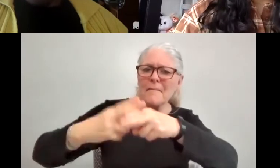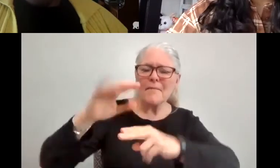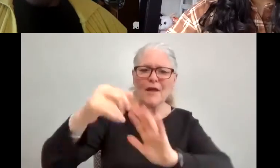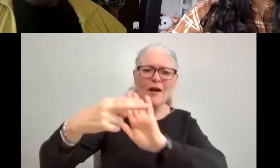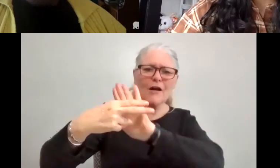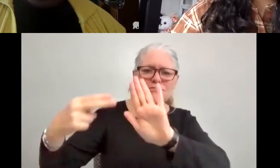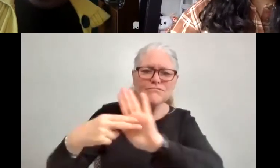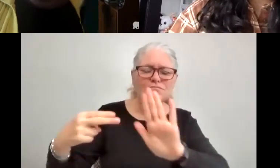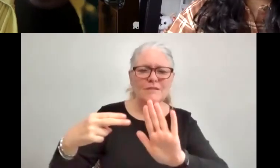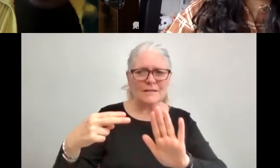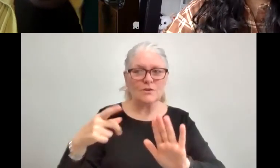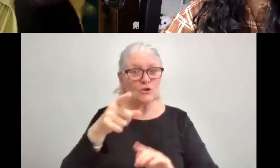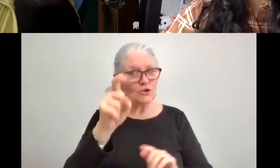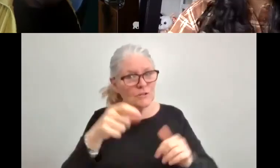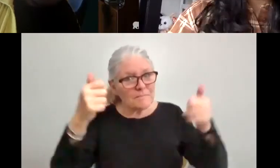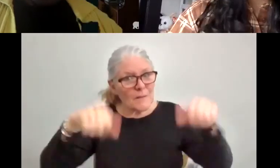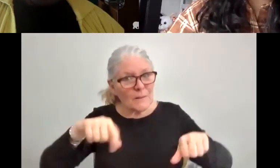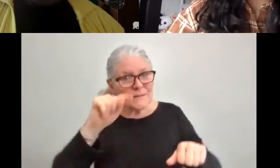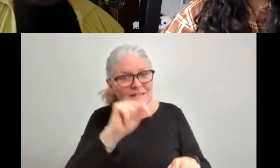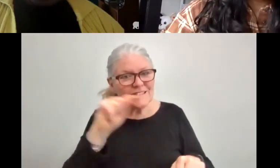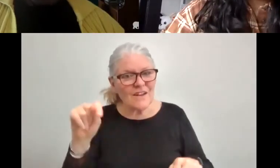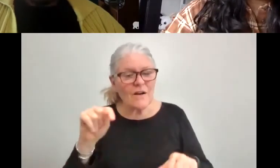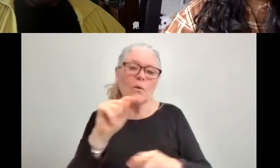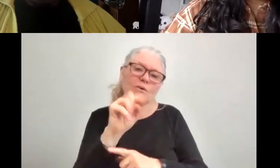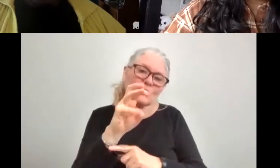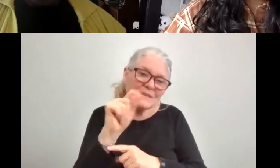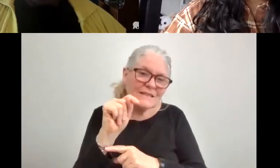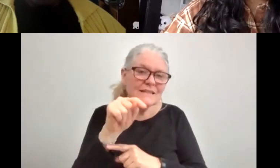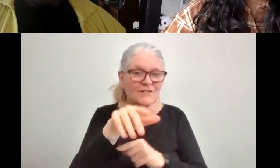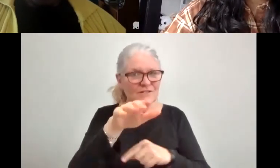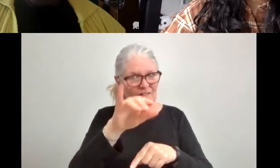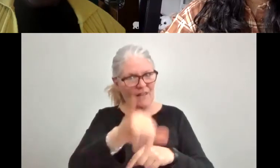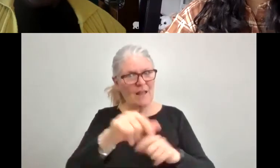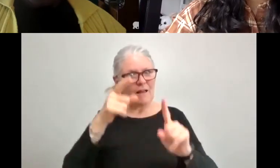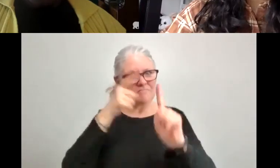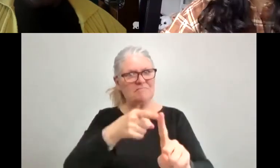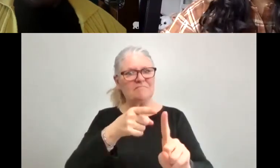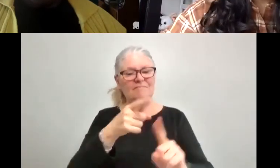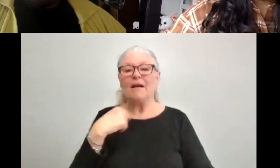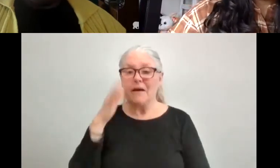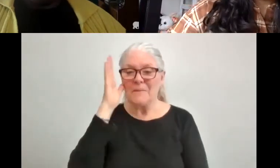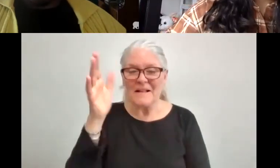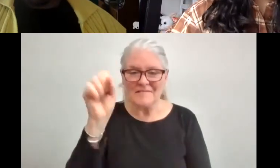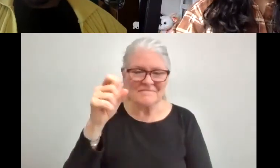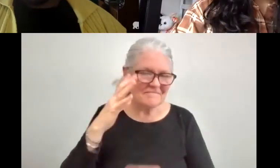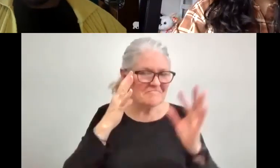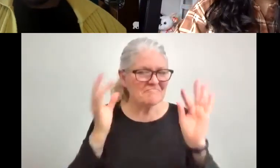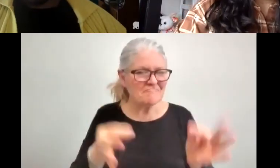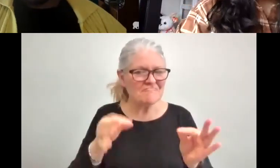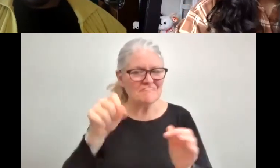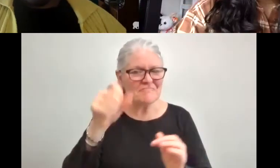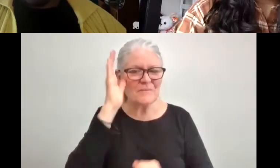You should definitely post some TikToks on that or tweets even. I will. I definitely will. Sounds good. So